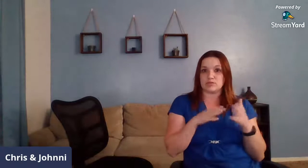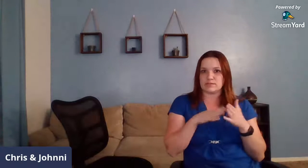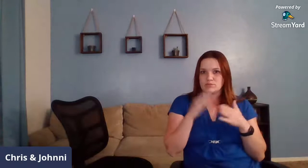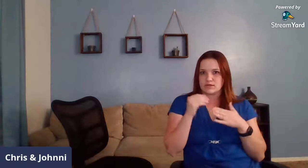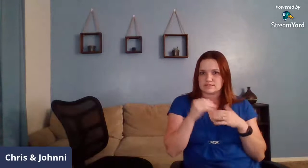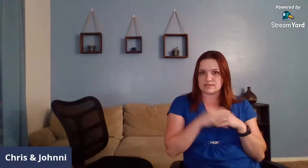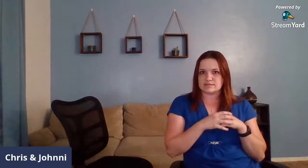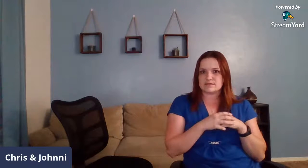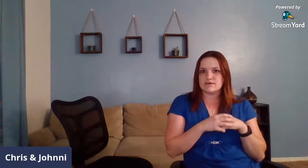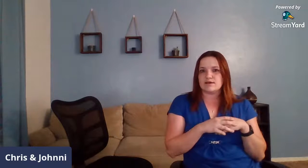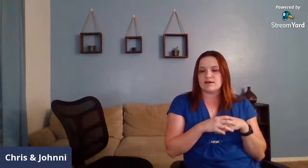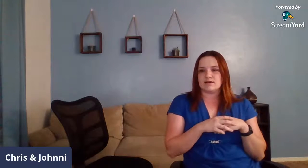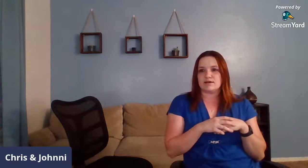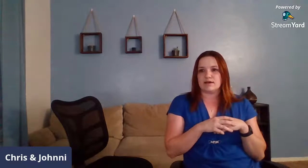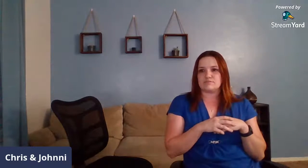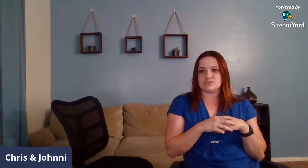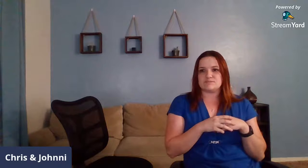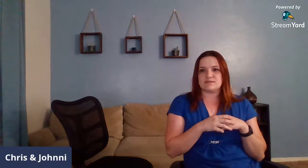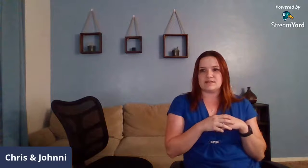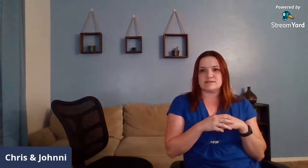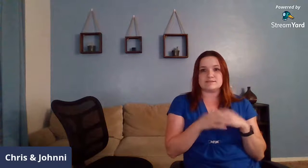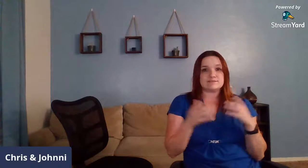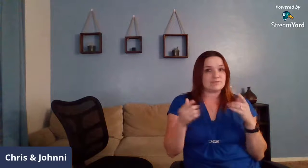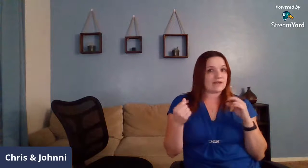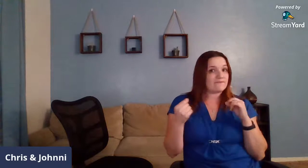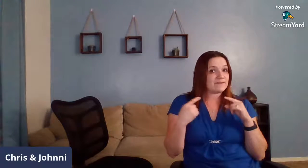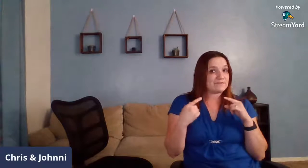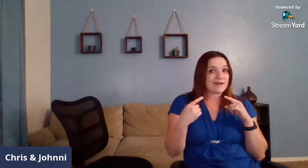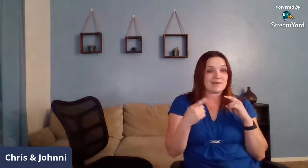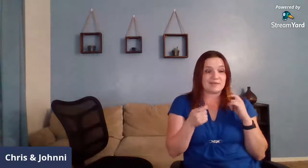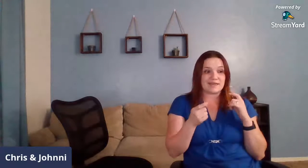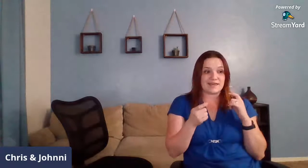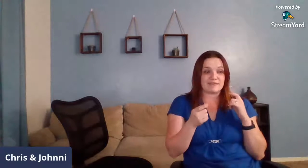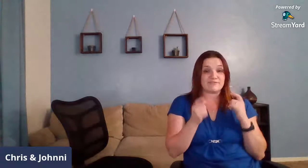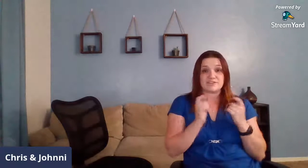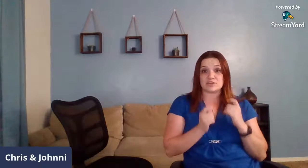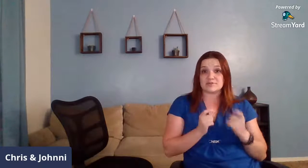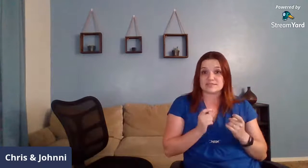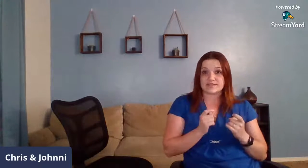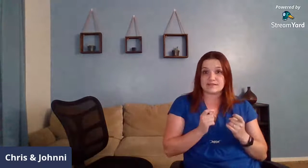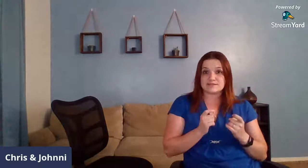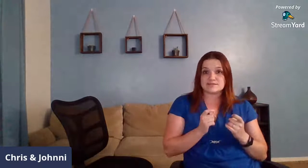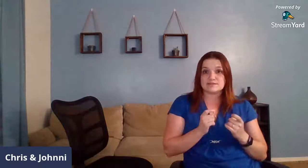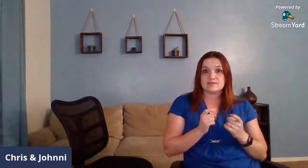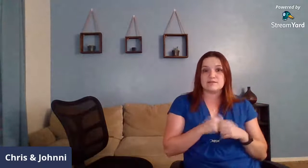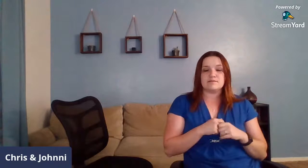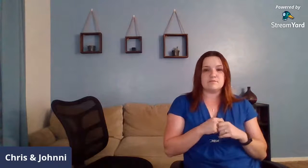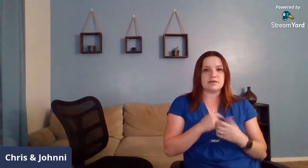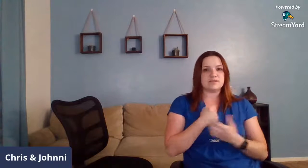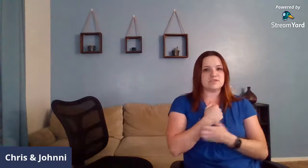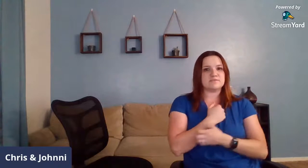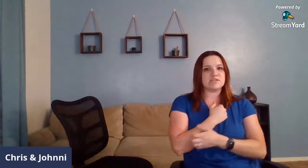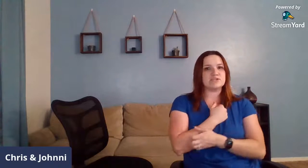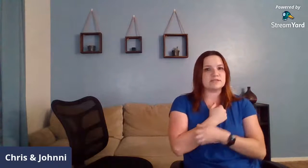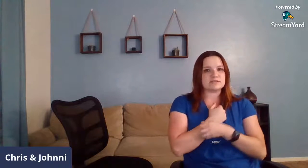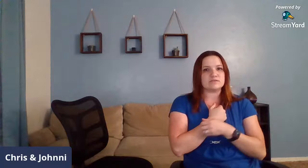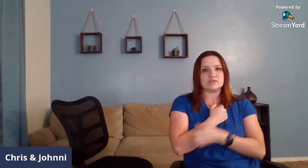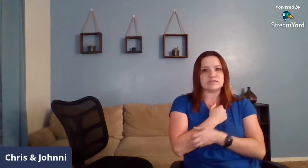learning process. Just because without feedback, we can't fix our mistakes, but just make sure it's the